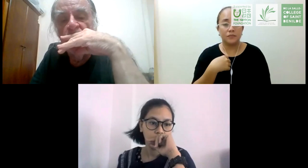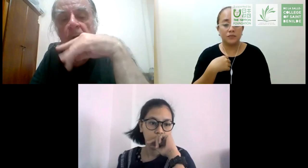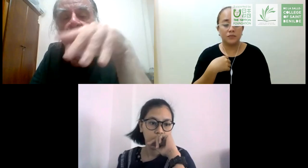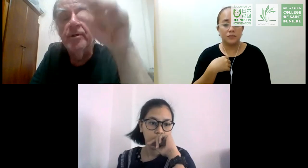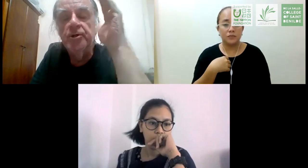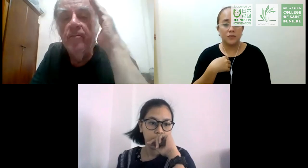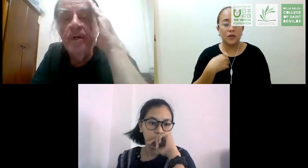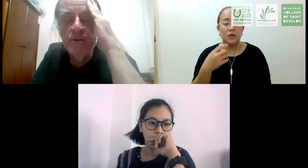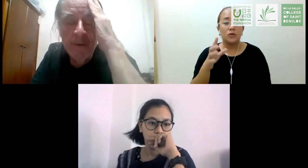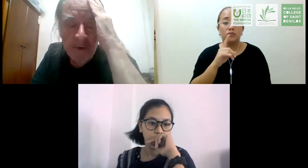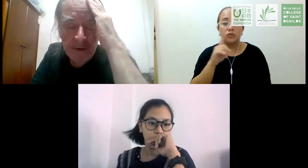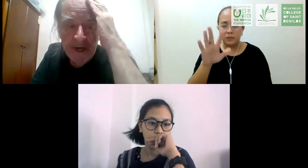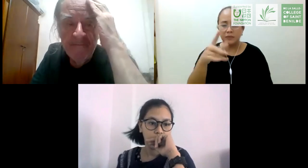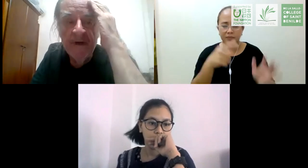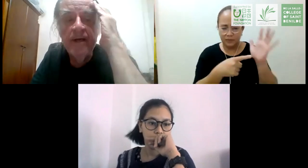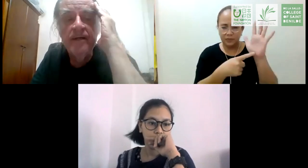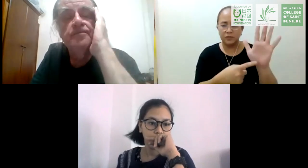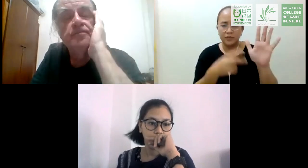well, actually show me what you have again.